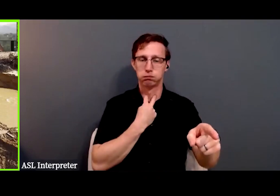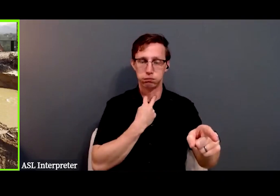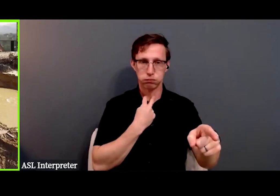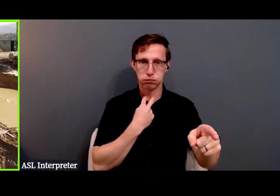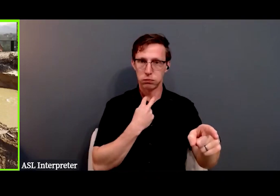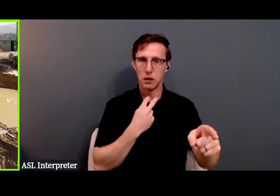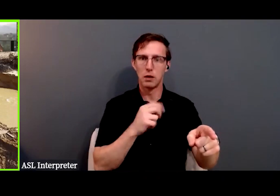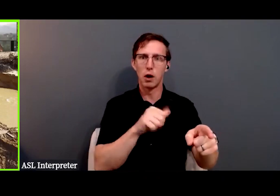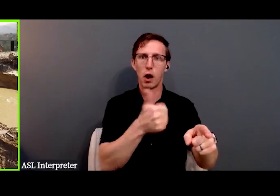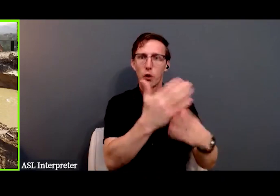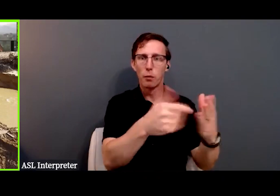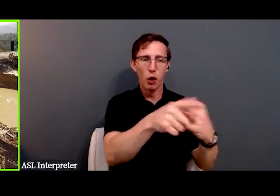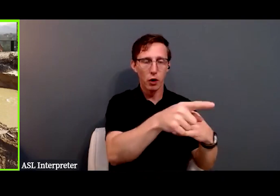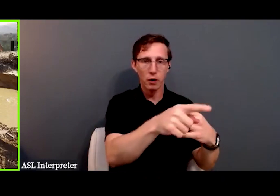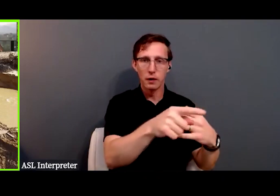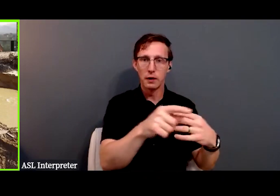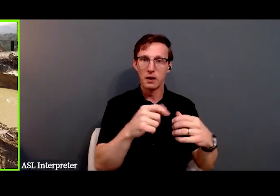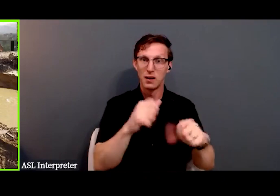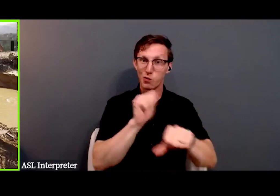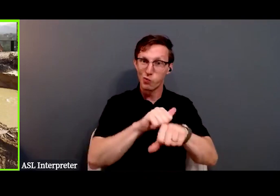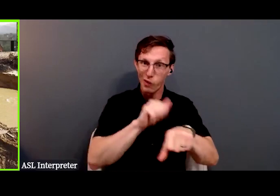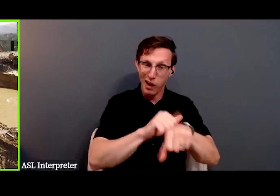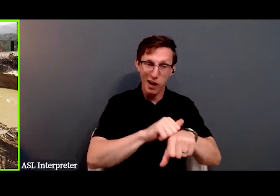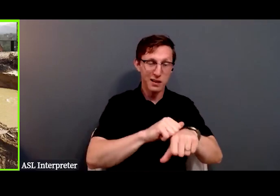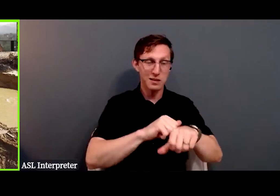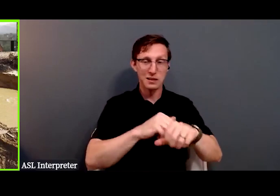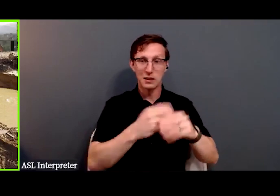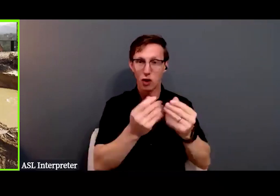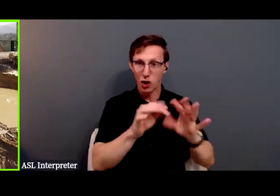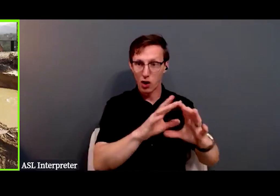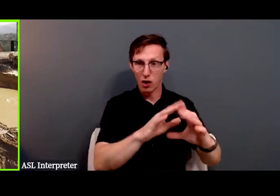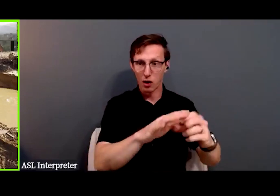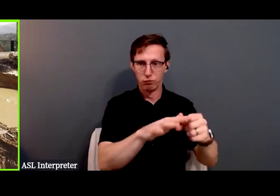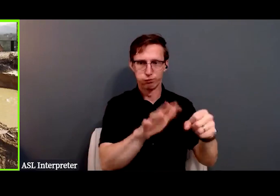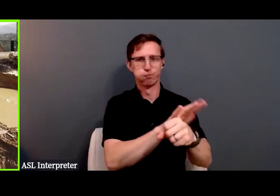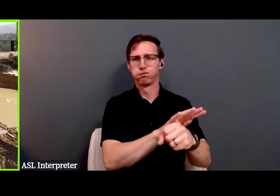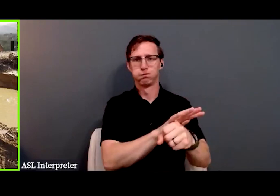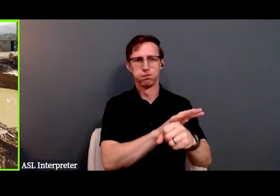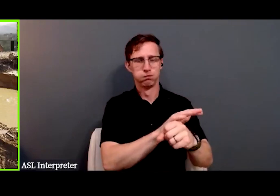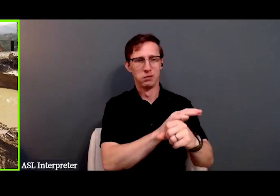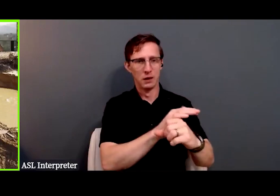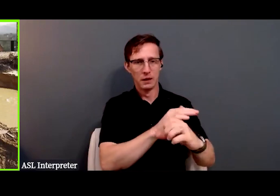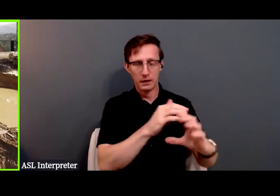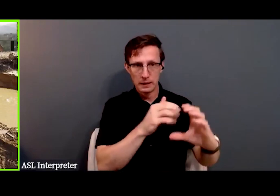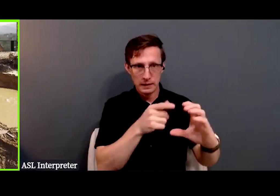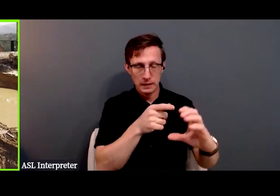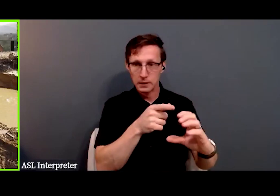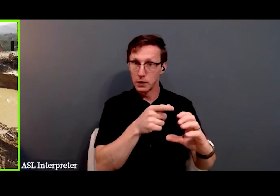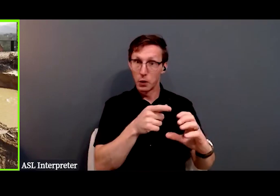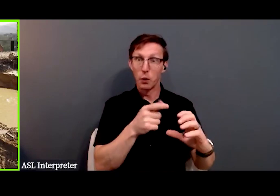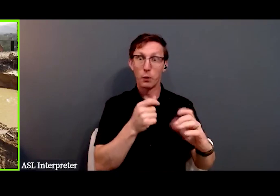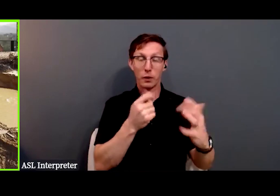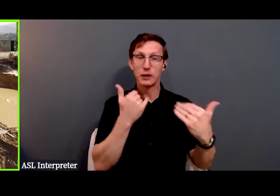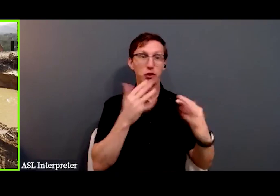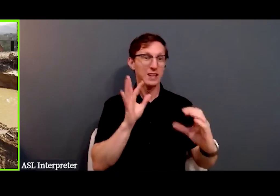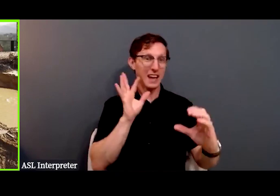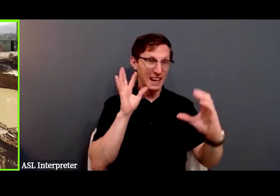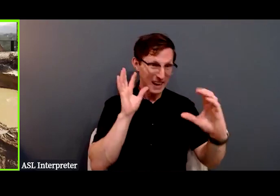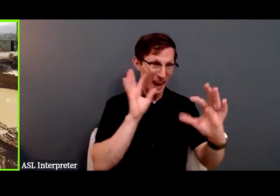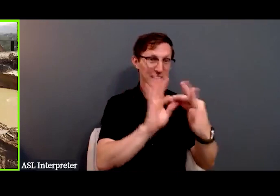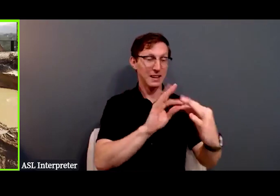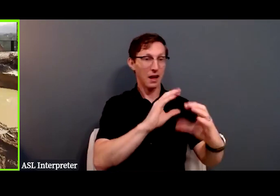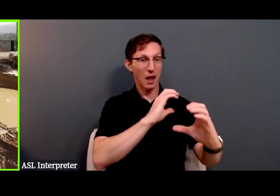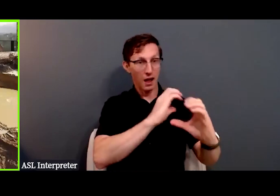to get sediment, boulders, rock, debris in them. So when we make these connections, we have to make sure that we're connecting to an open